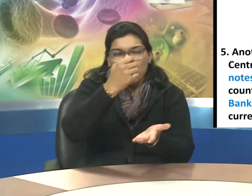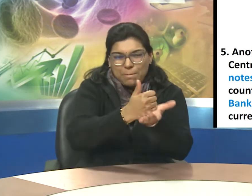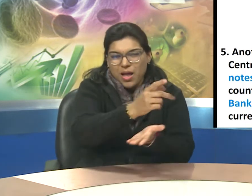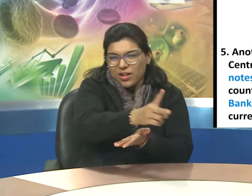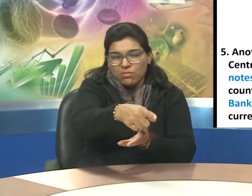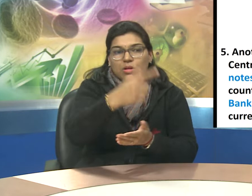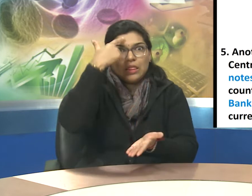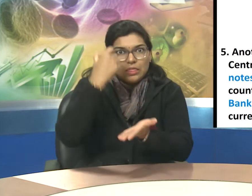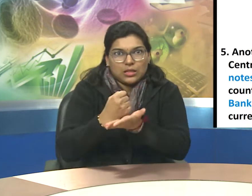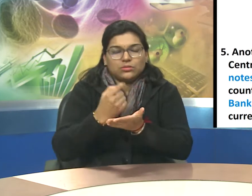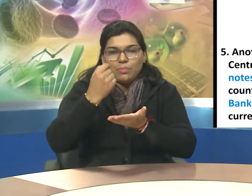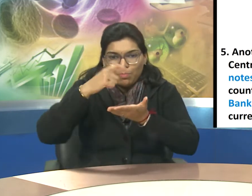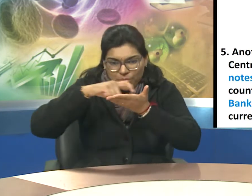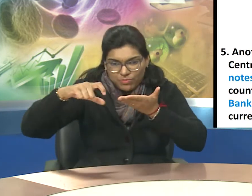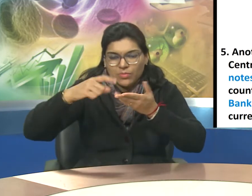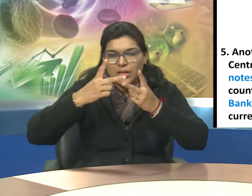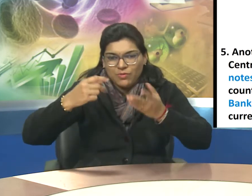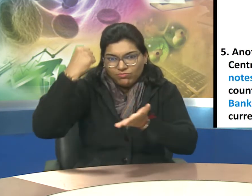of currency notes